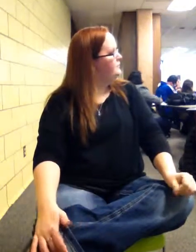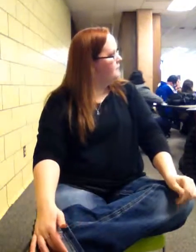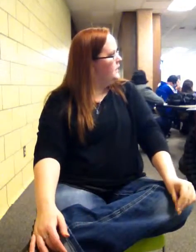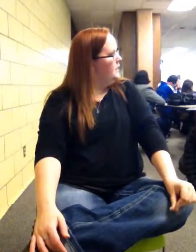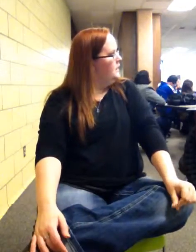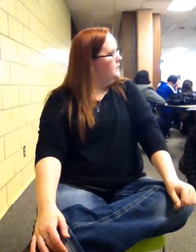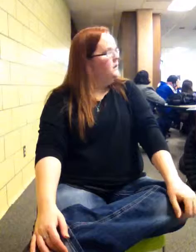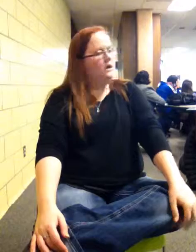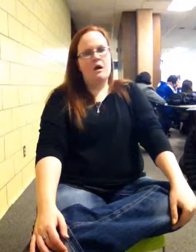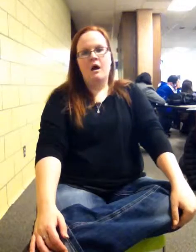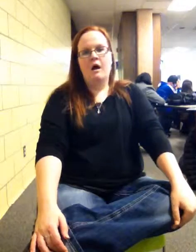your libraries tab.